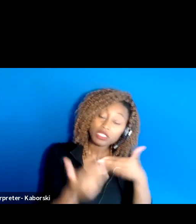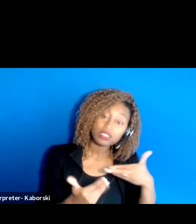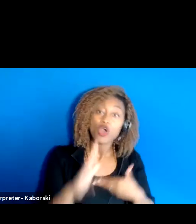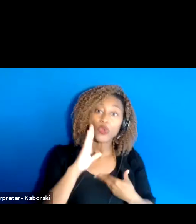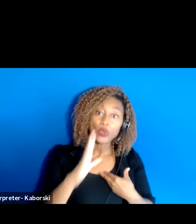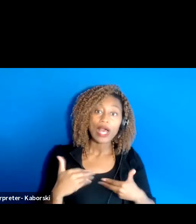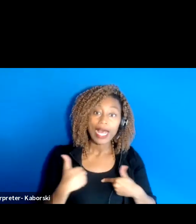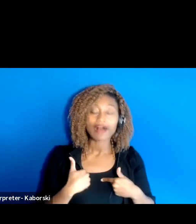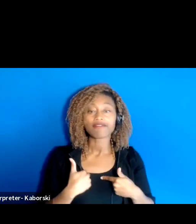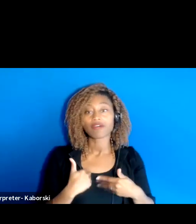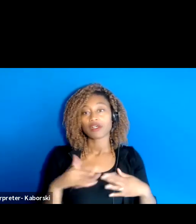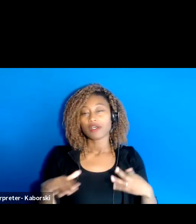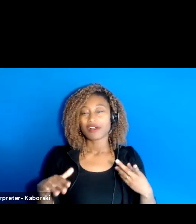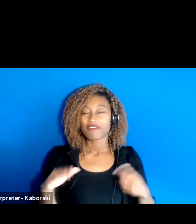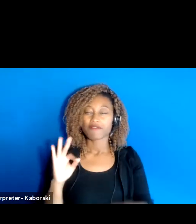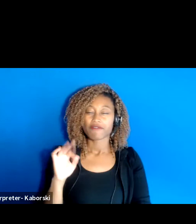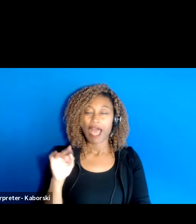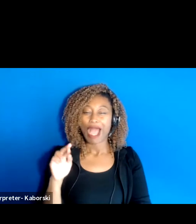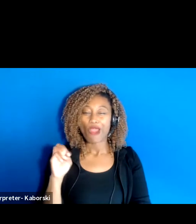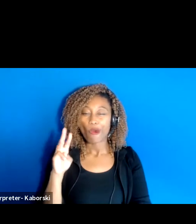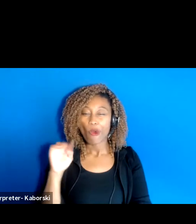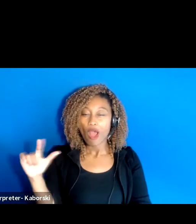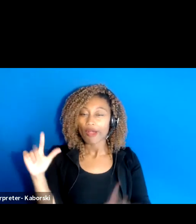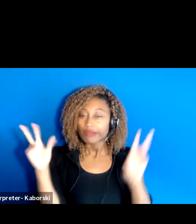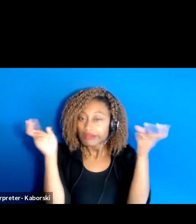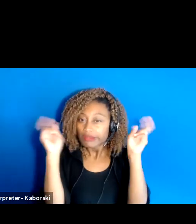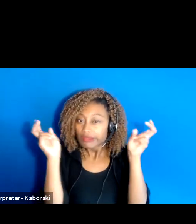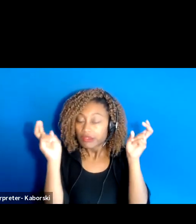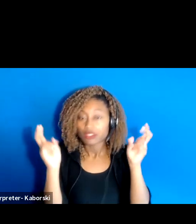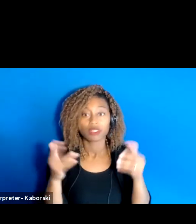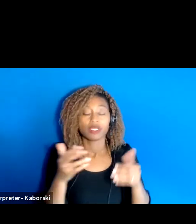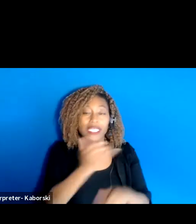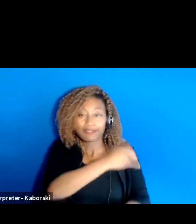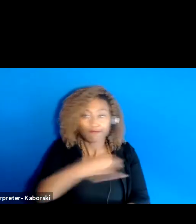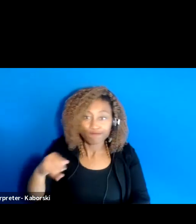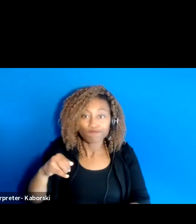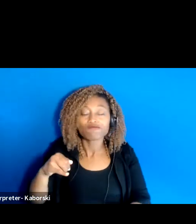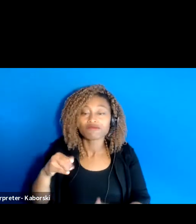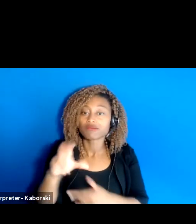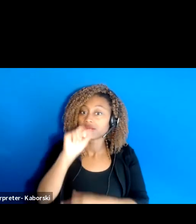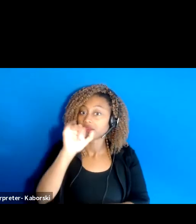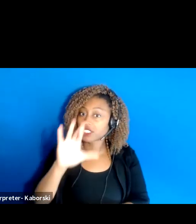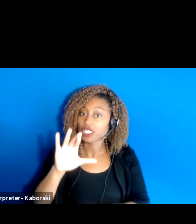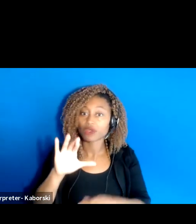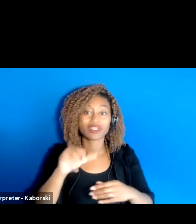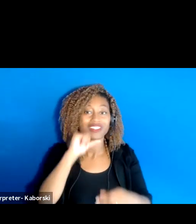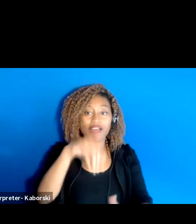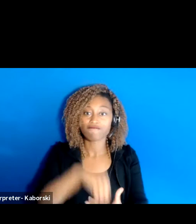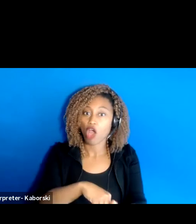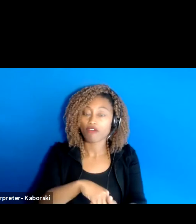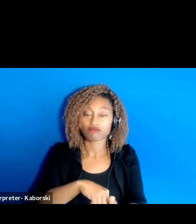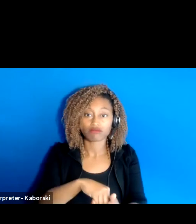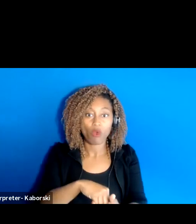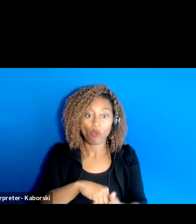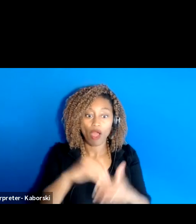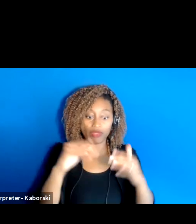be kind of a firewall that separated the Silk from that element. We really wanted